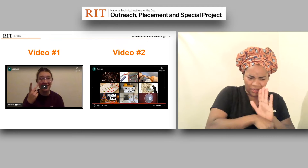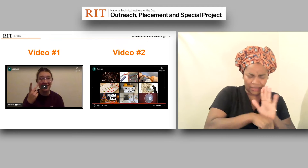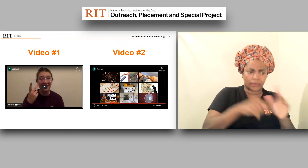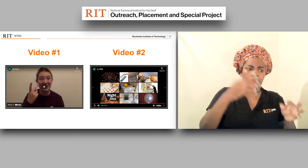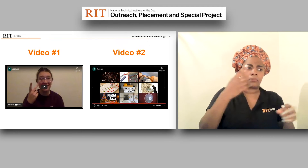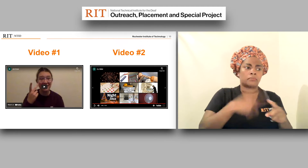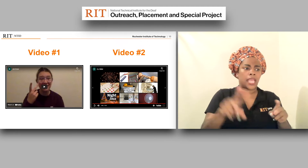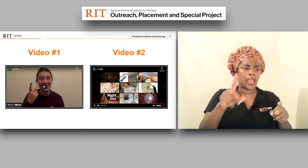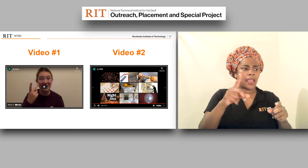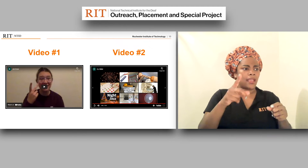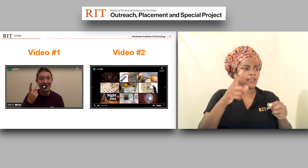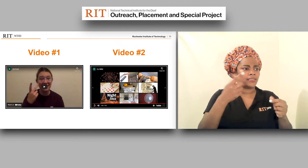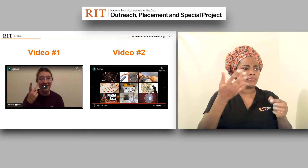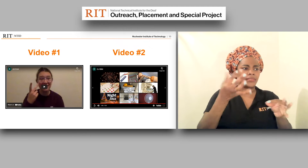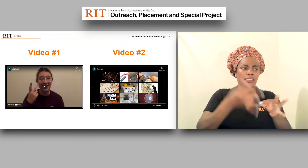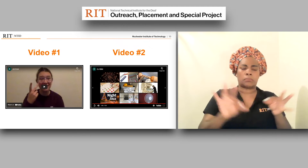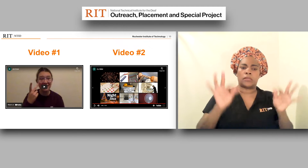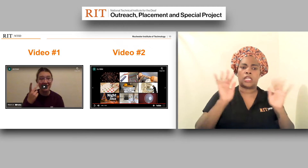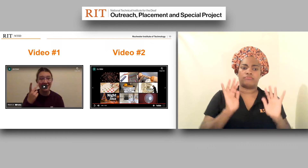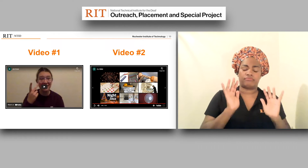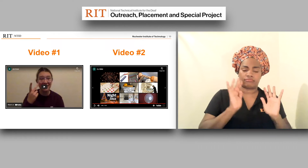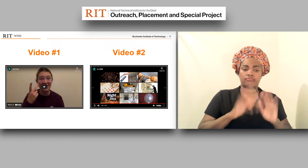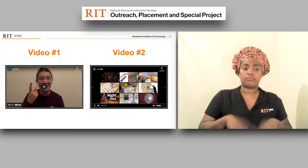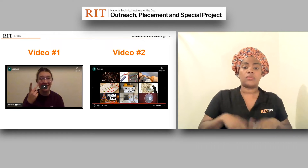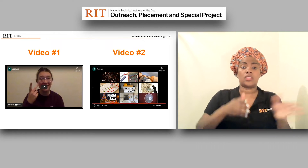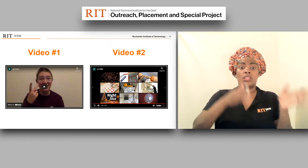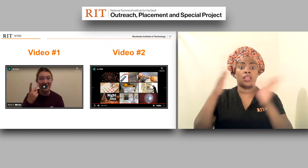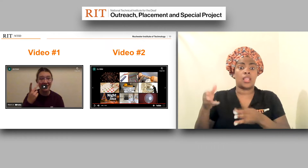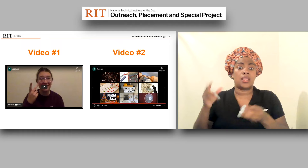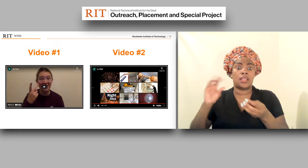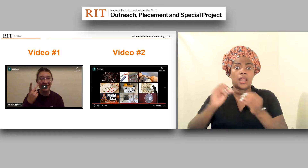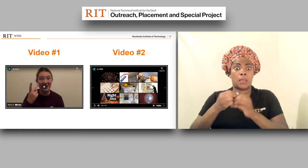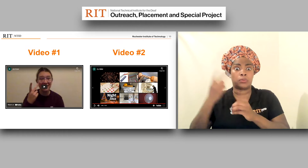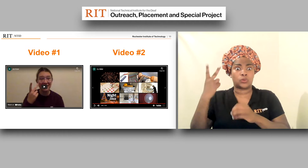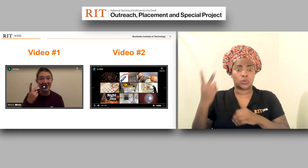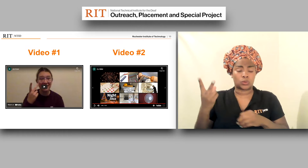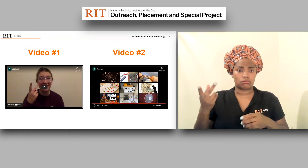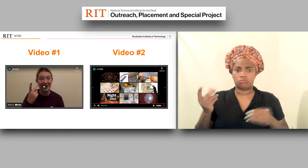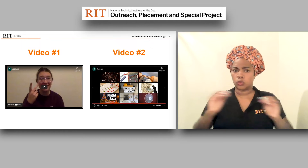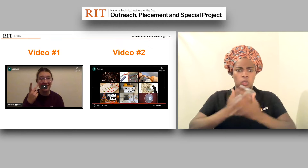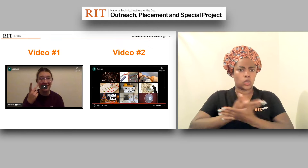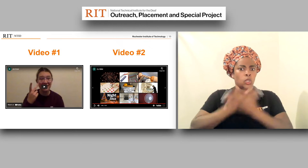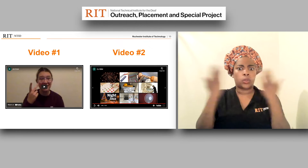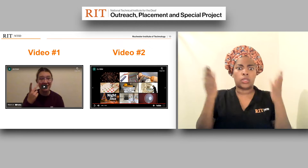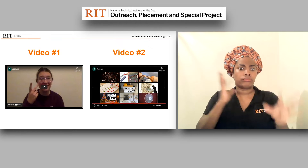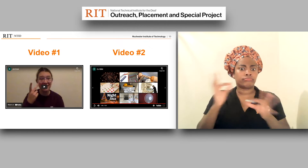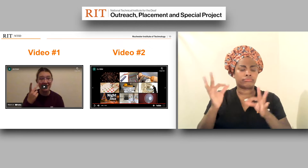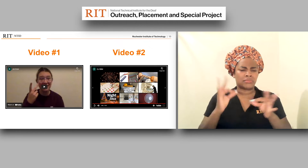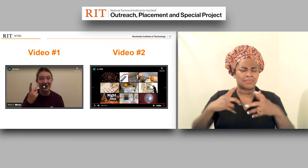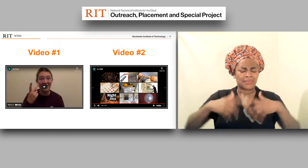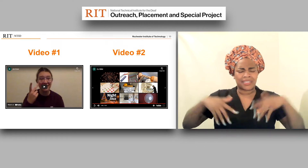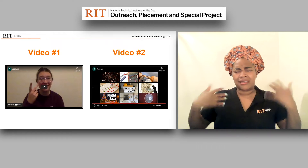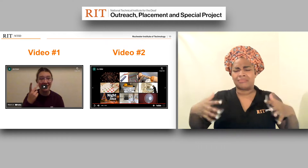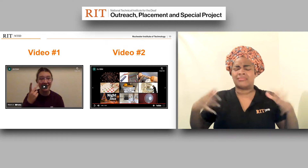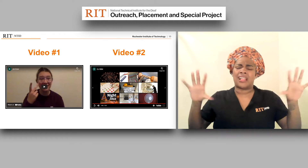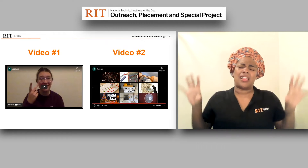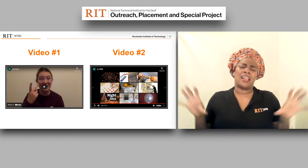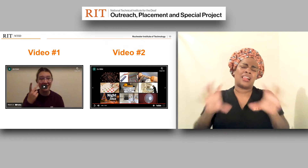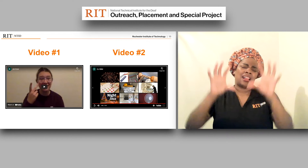the whole process. When we got to video 2, it was a very elaborate